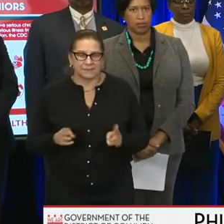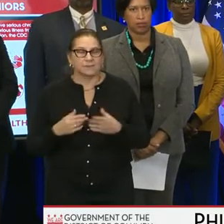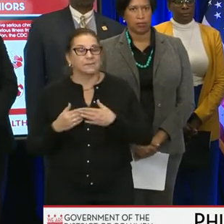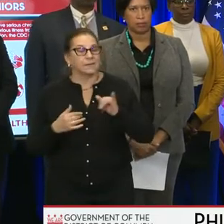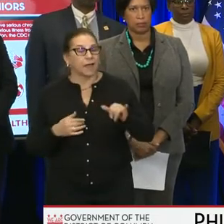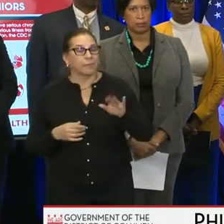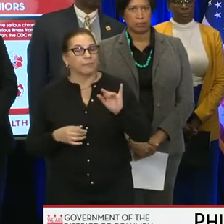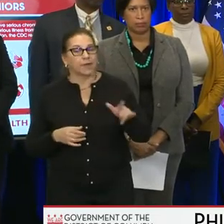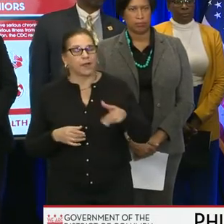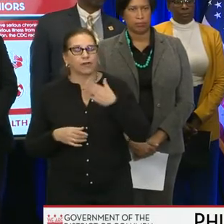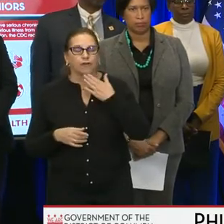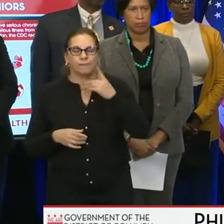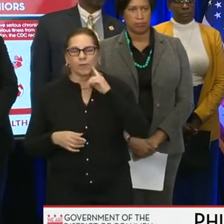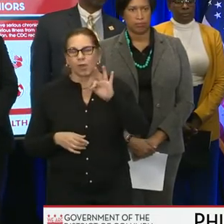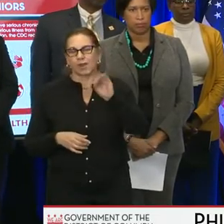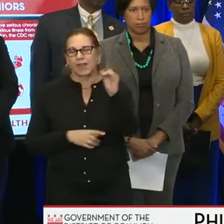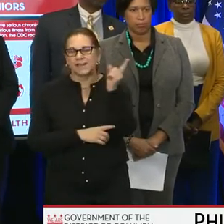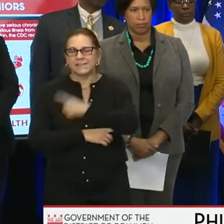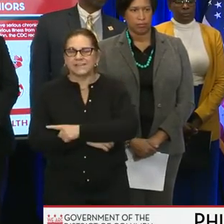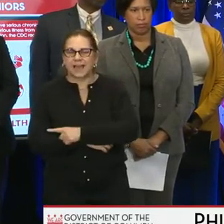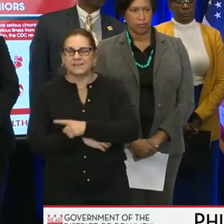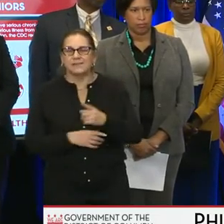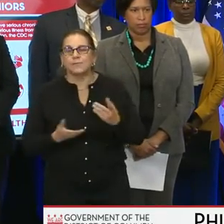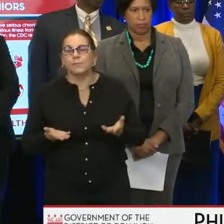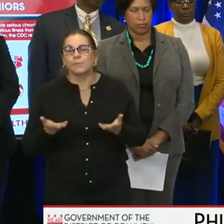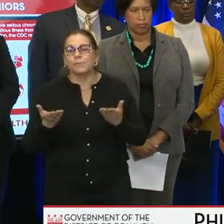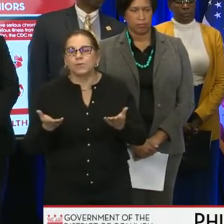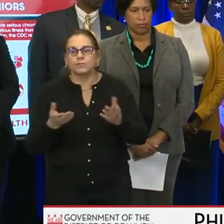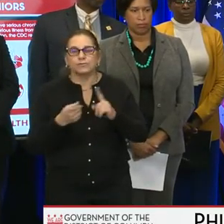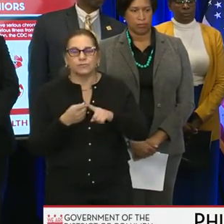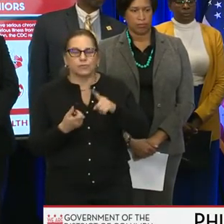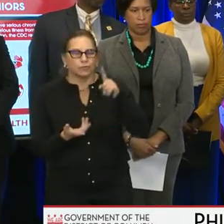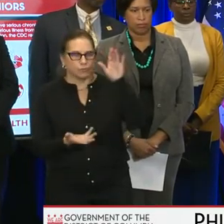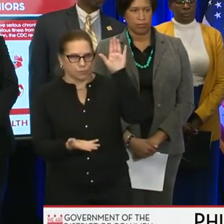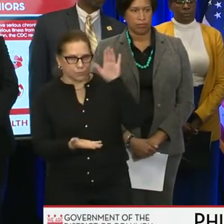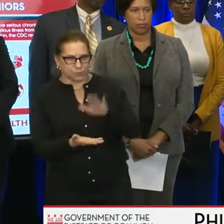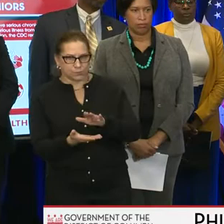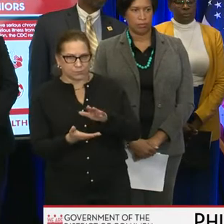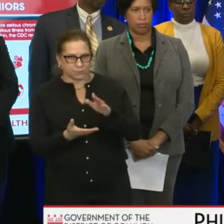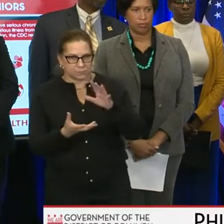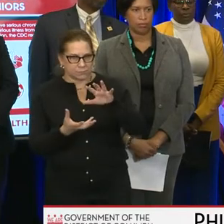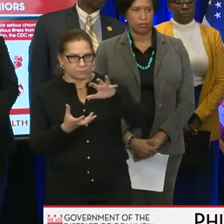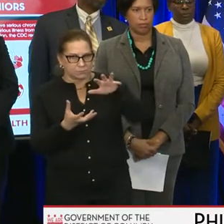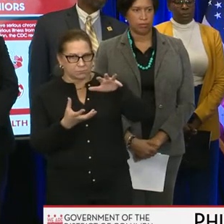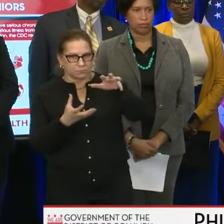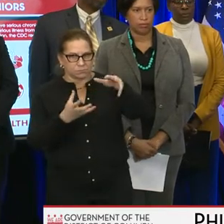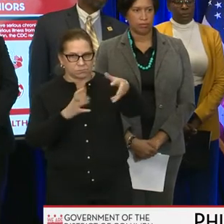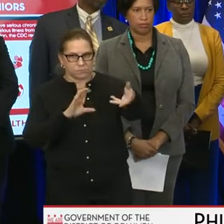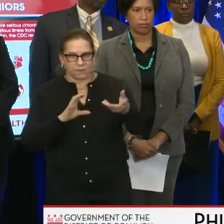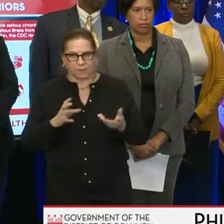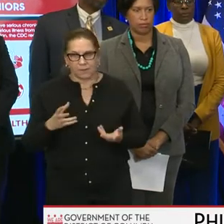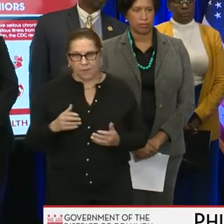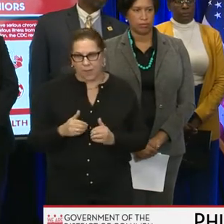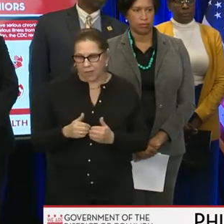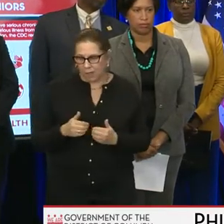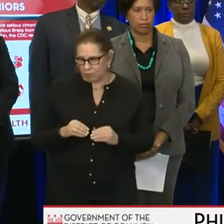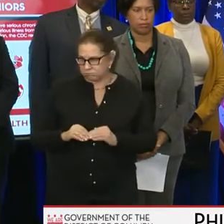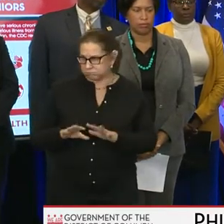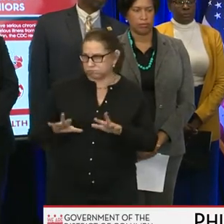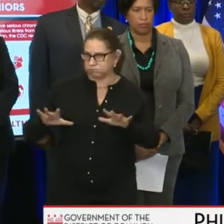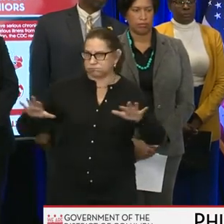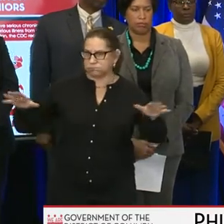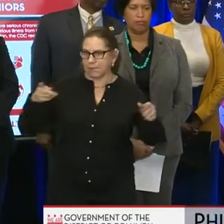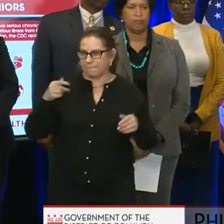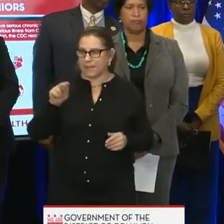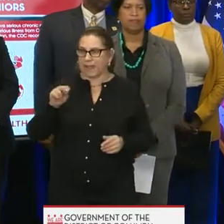proposals to mitigate the consequences of this pandemic. As so far we have